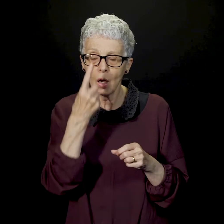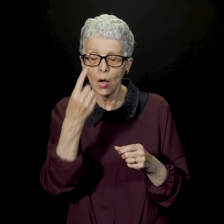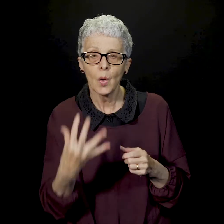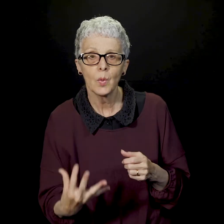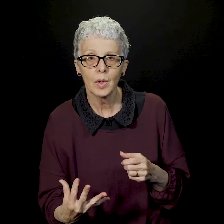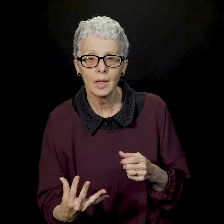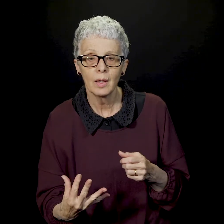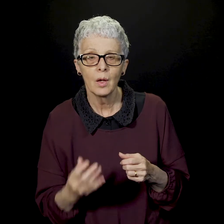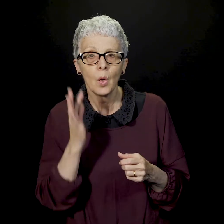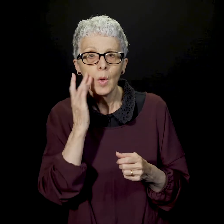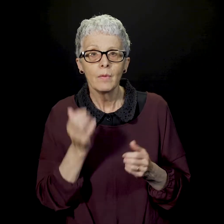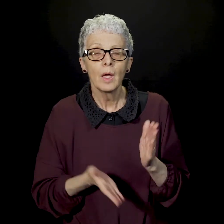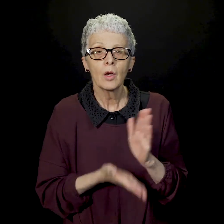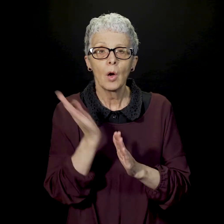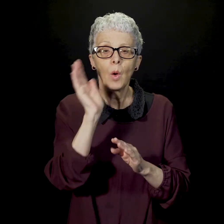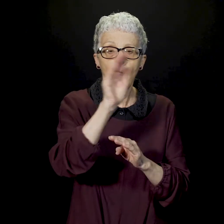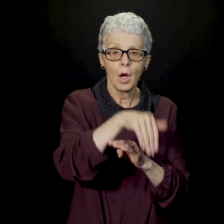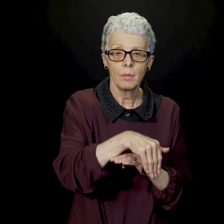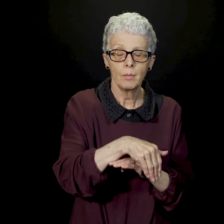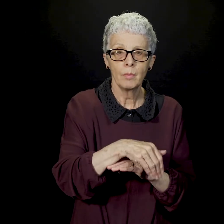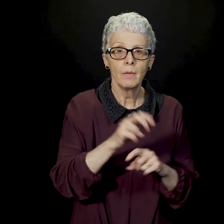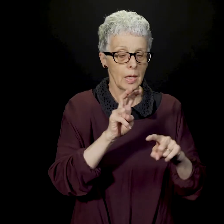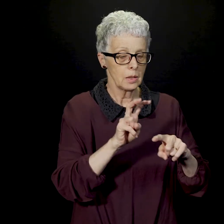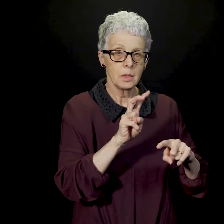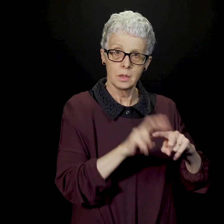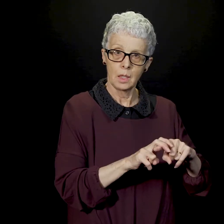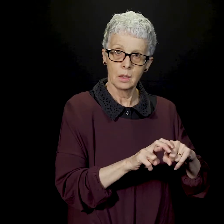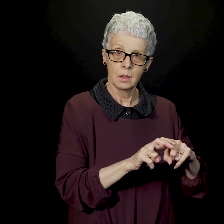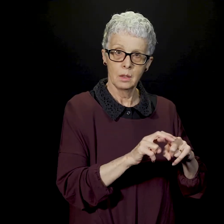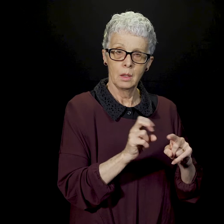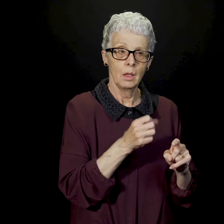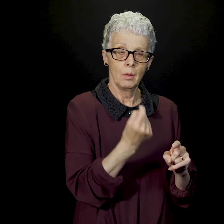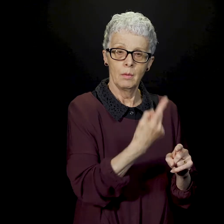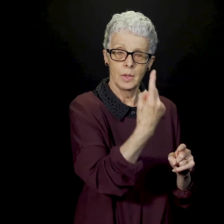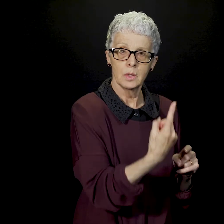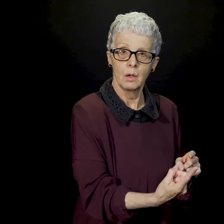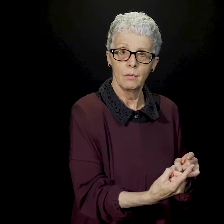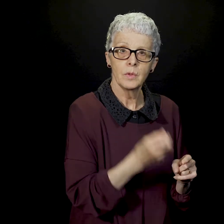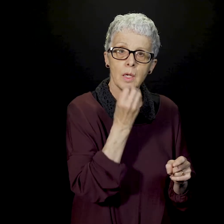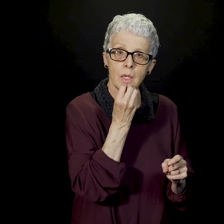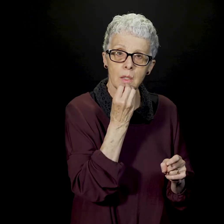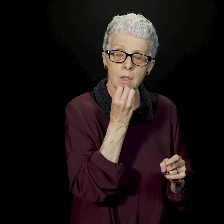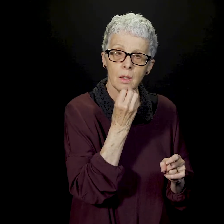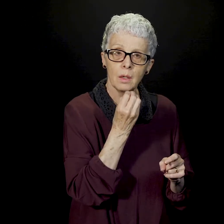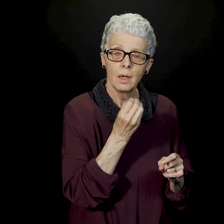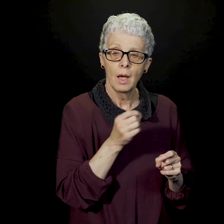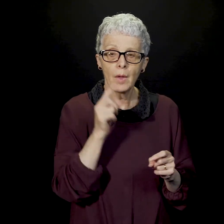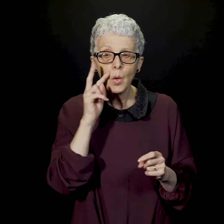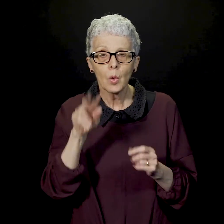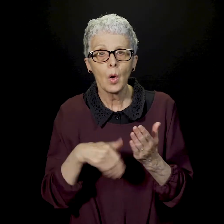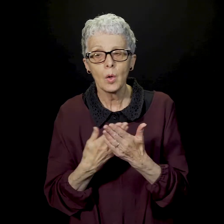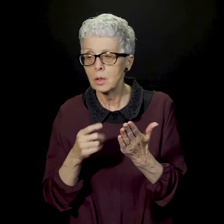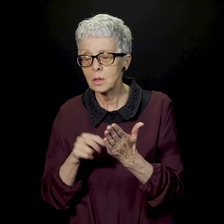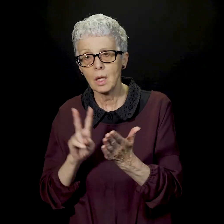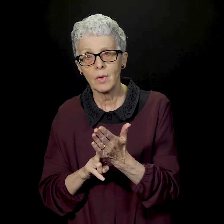there when they go home and they sit alone and eat their dinner and whatever's on the screen and whatever they're